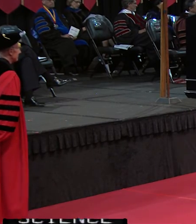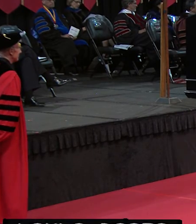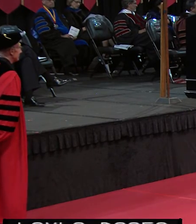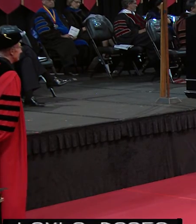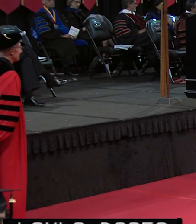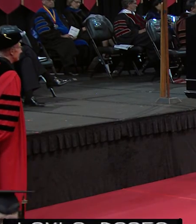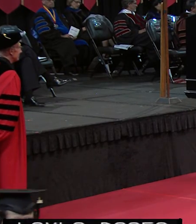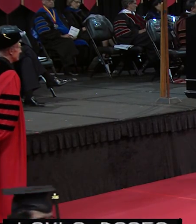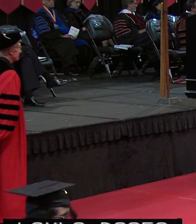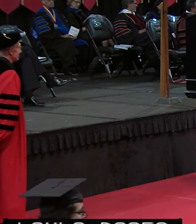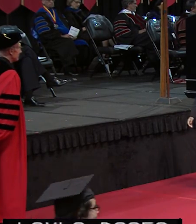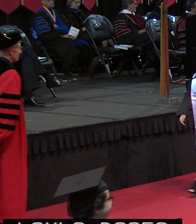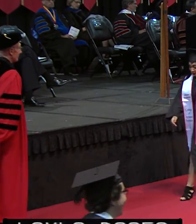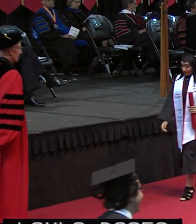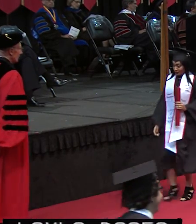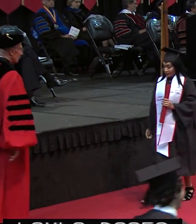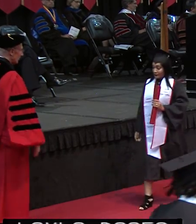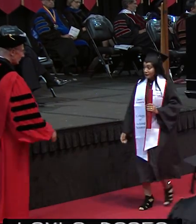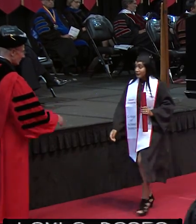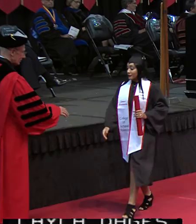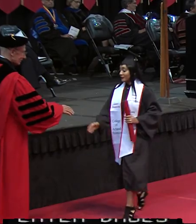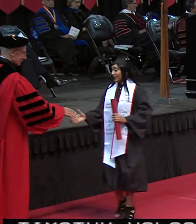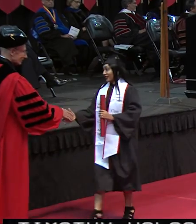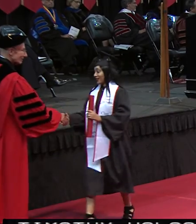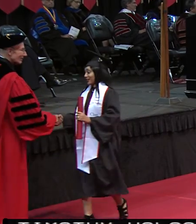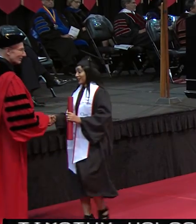Timothy Shane Marburger.